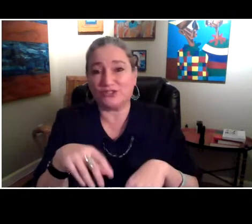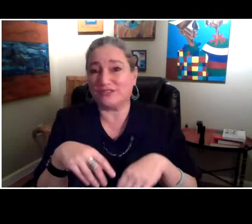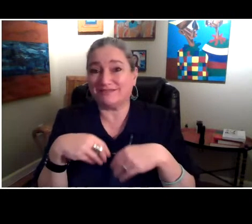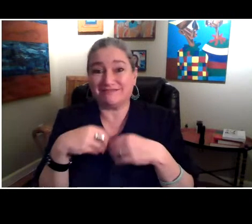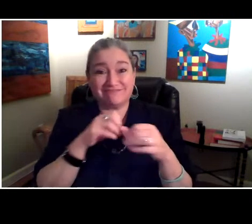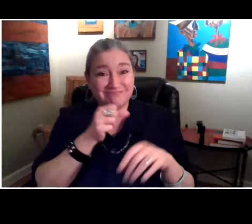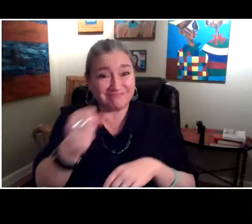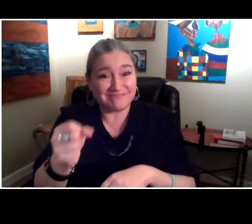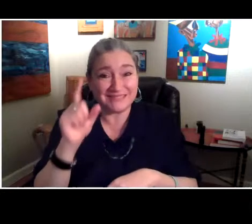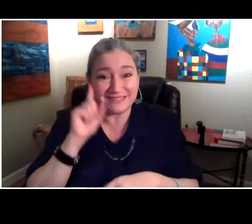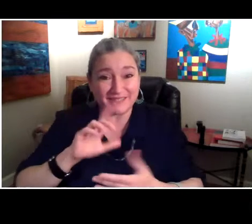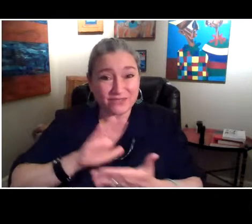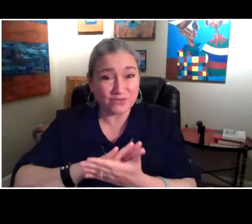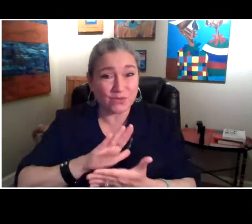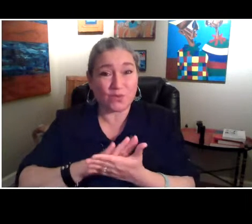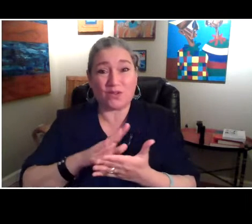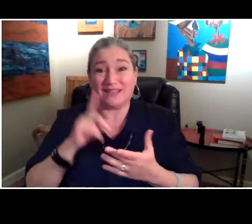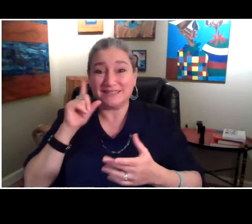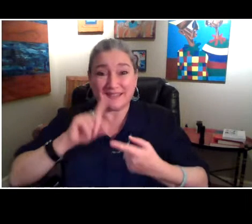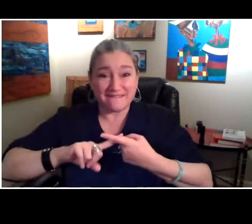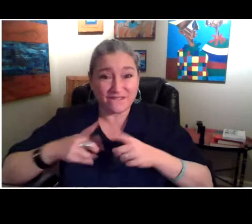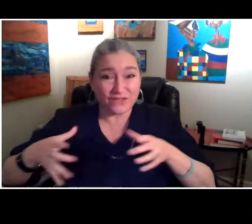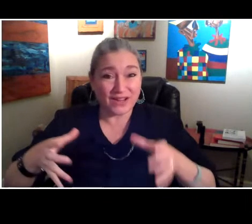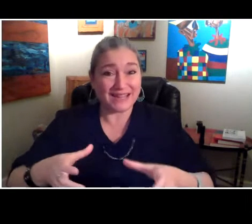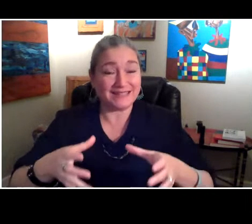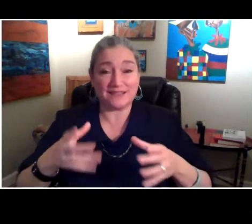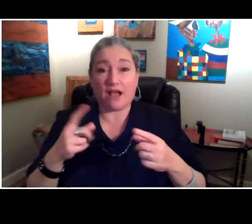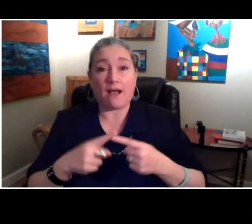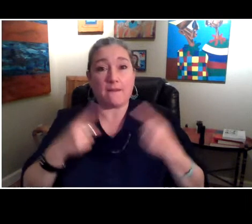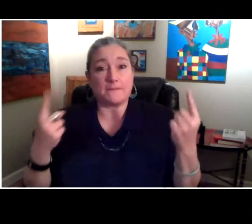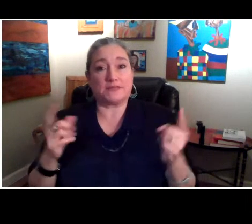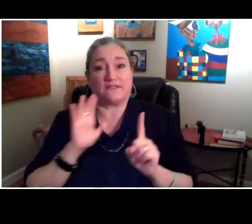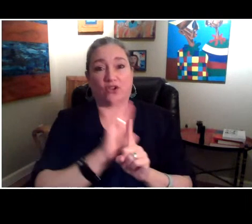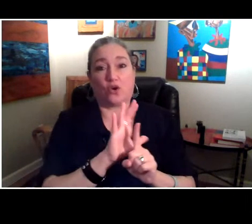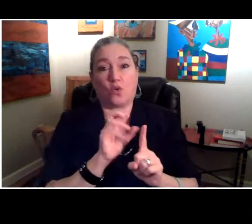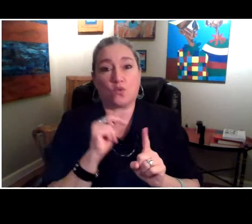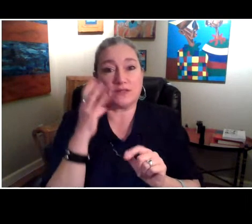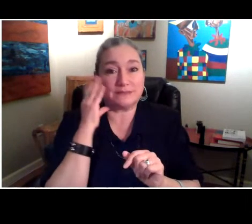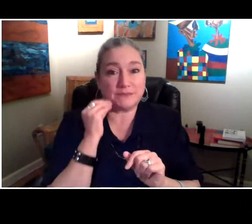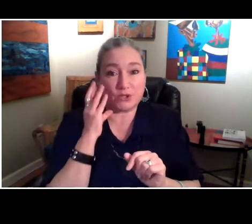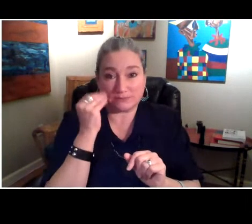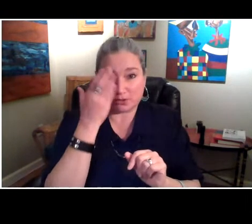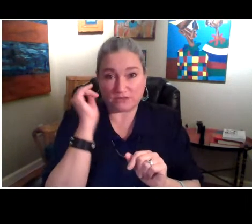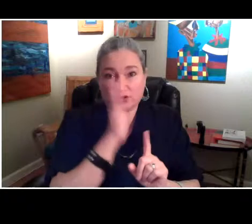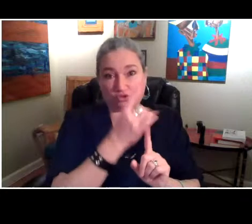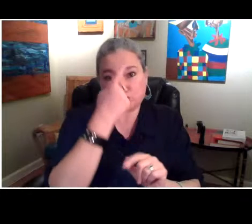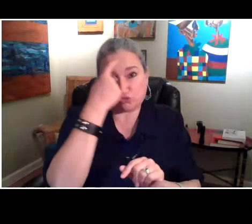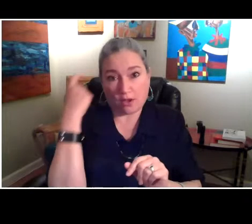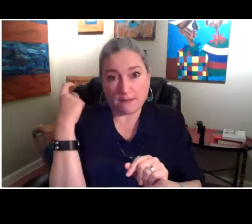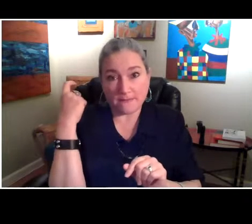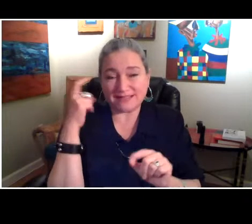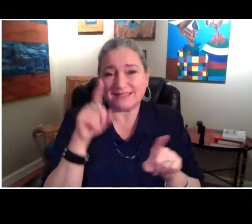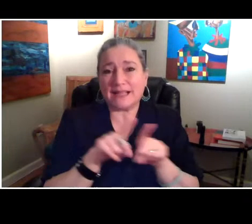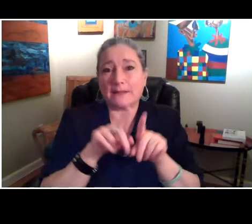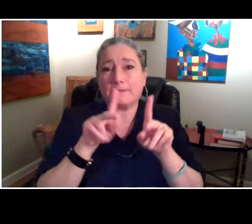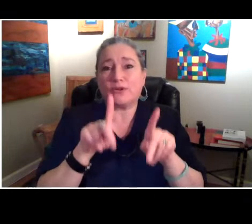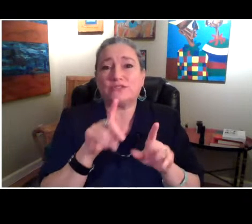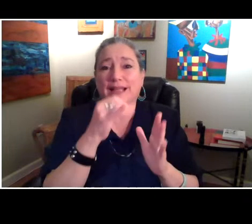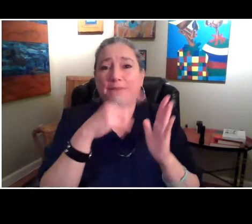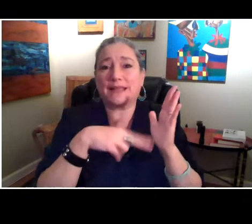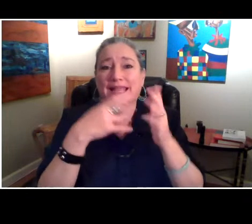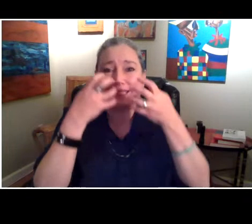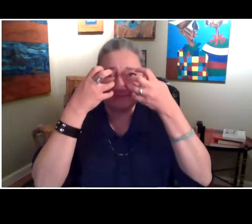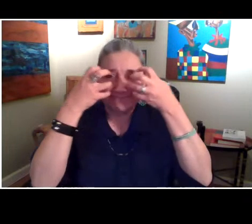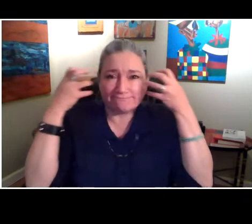ASL immediately, to have bilingual education, to put her child in a deaf school with deaf friends that was the opposite of